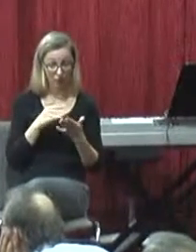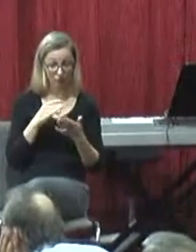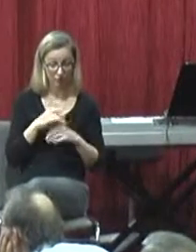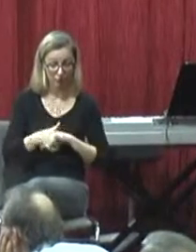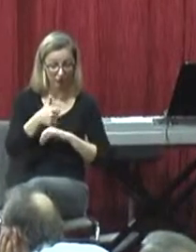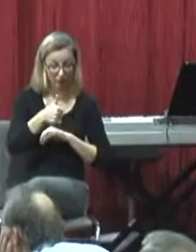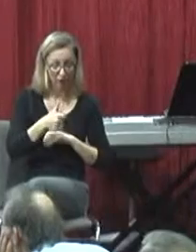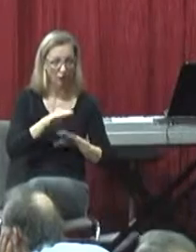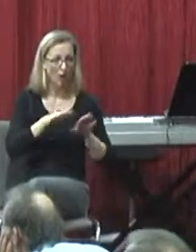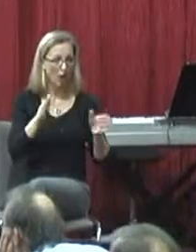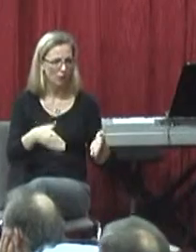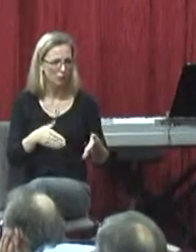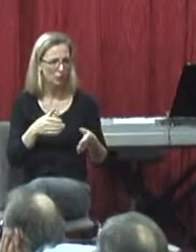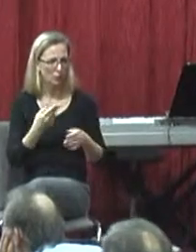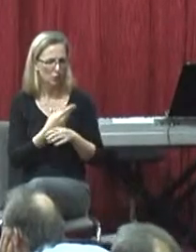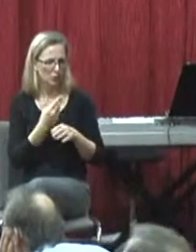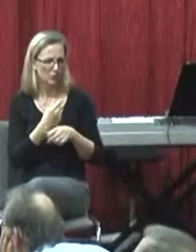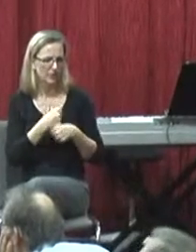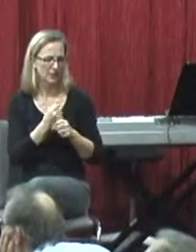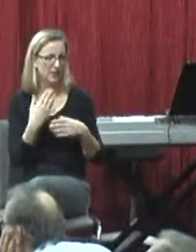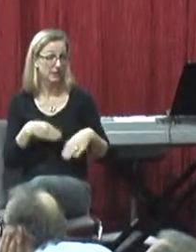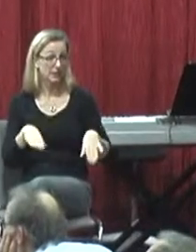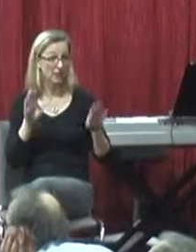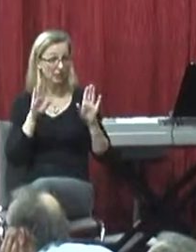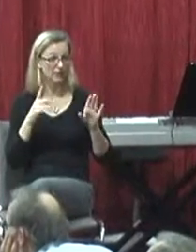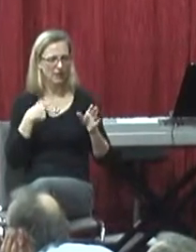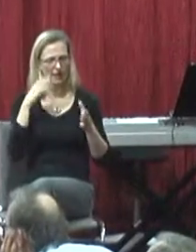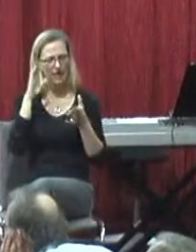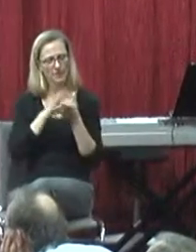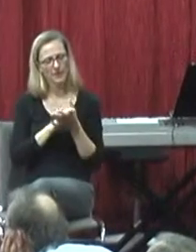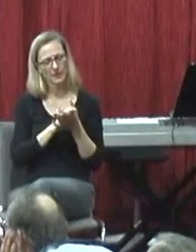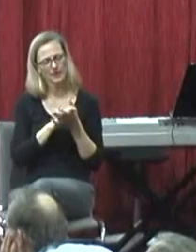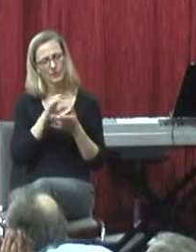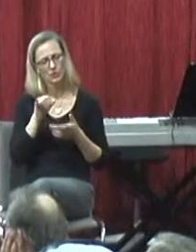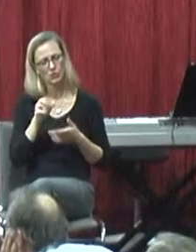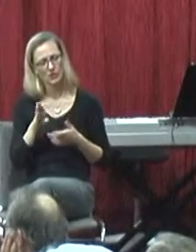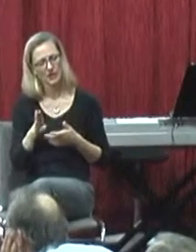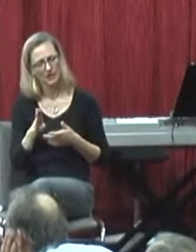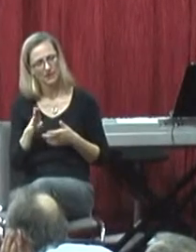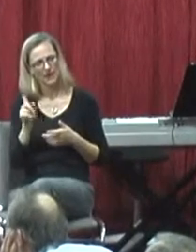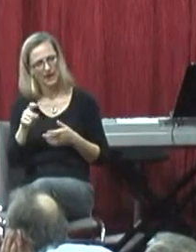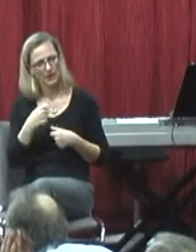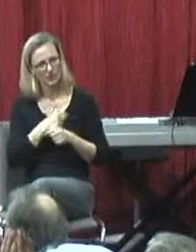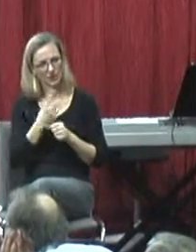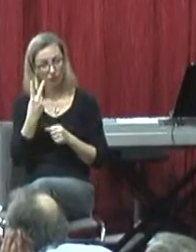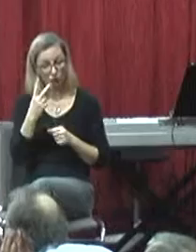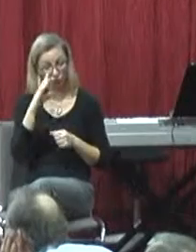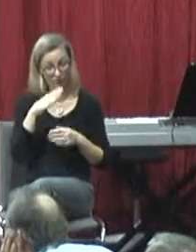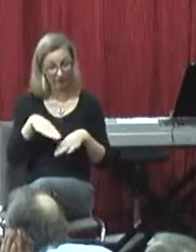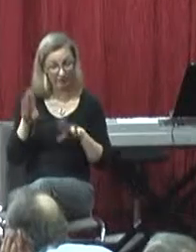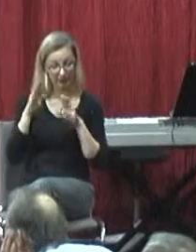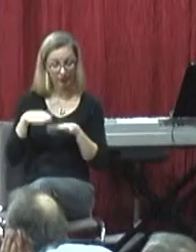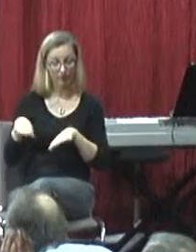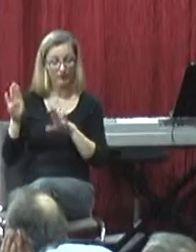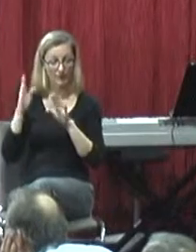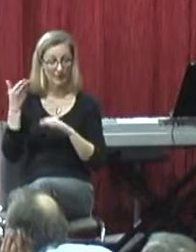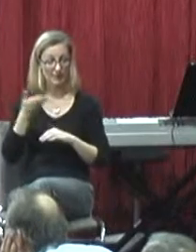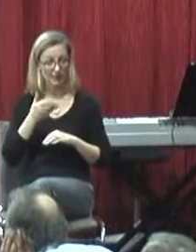to make sacrifices. And I believe Jacob, it's not explicitly there, had to make two sacrifices on that